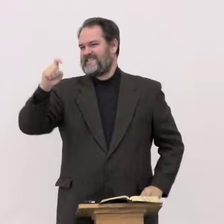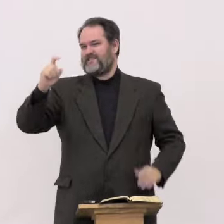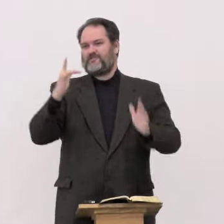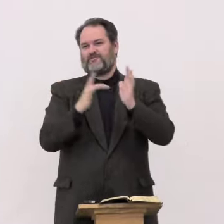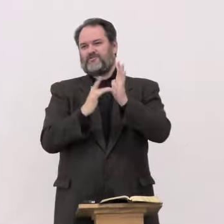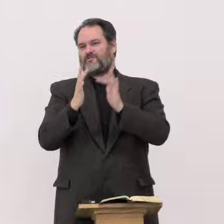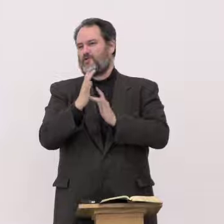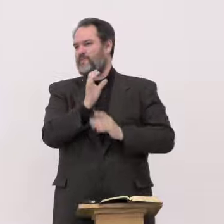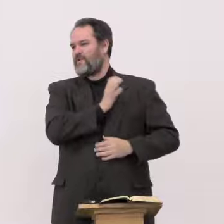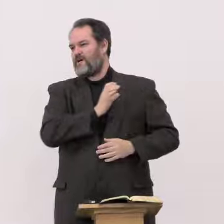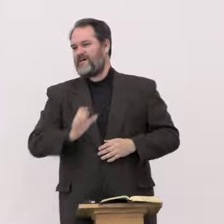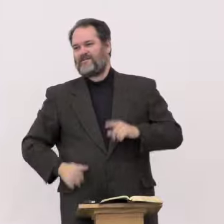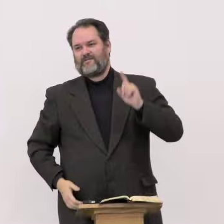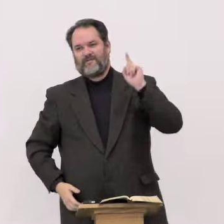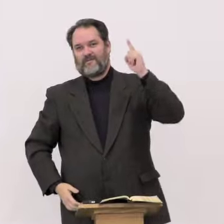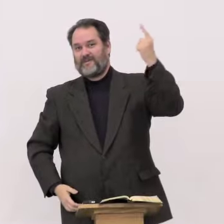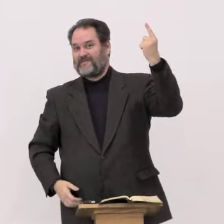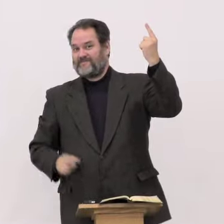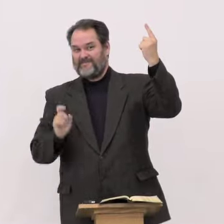All of us need Jesus.